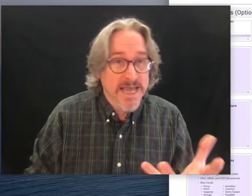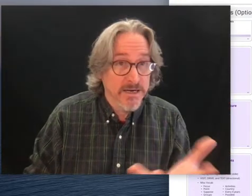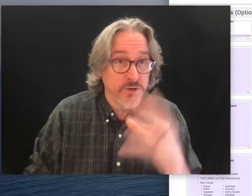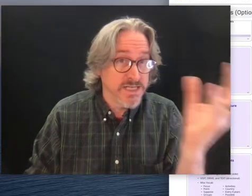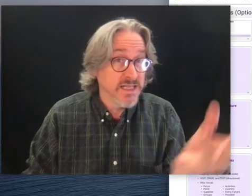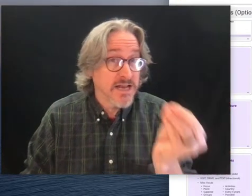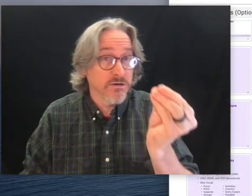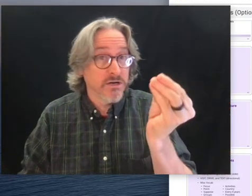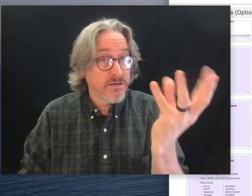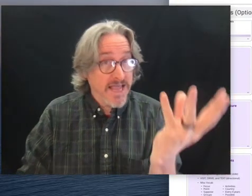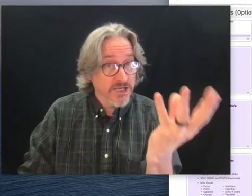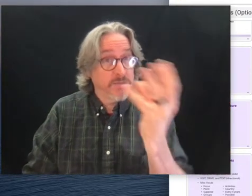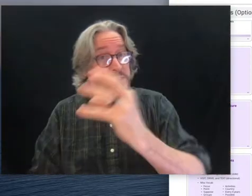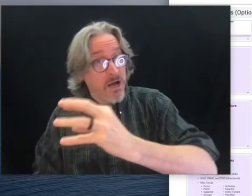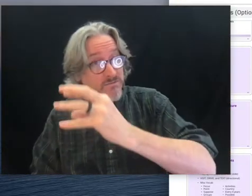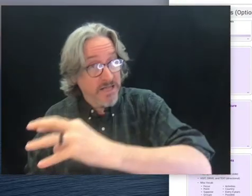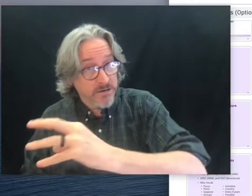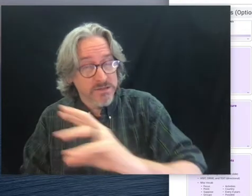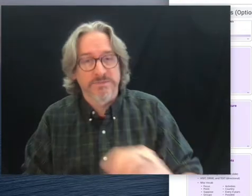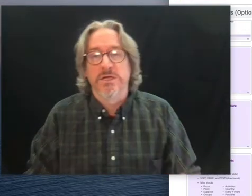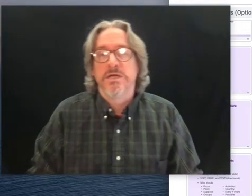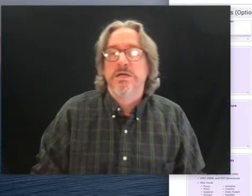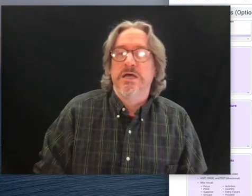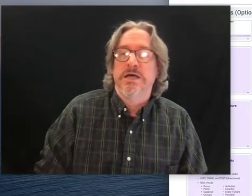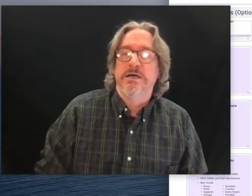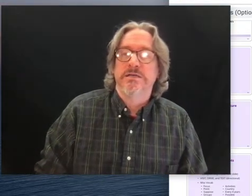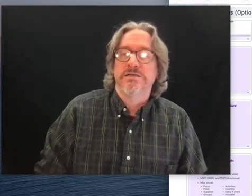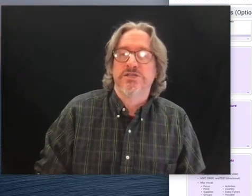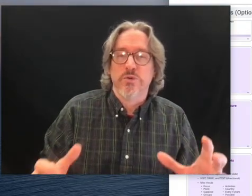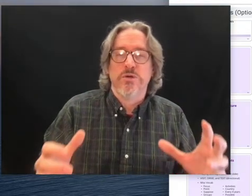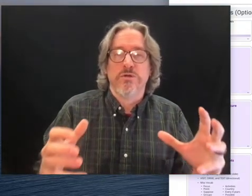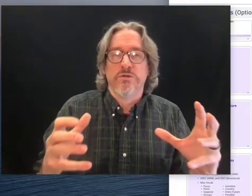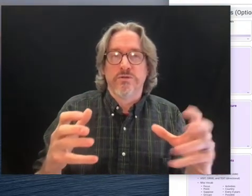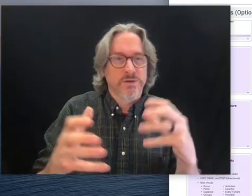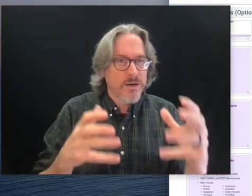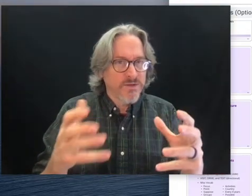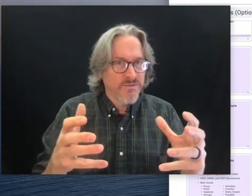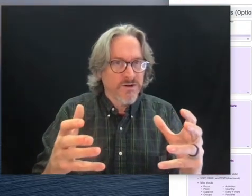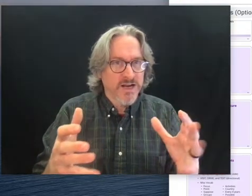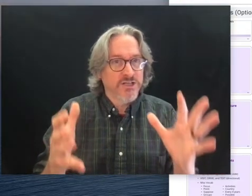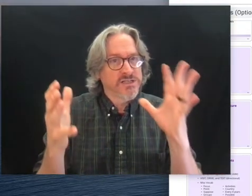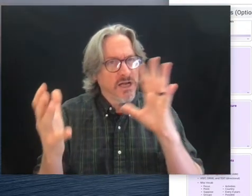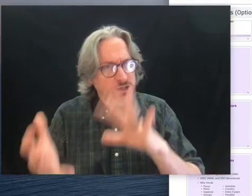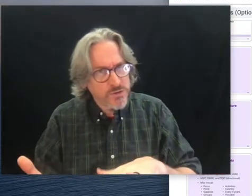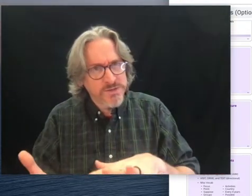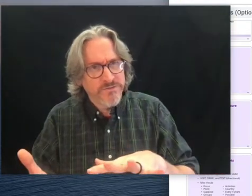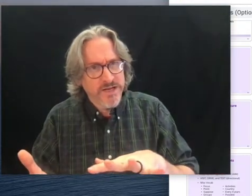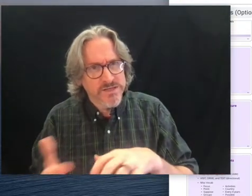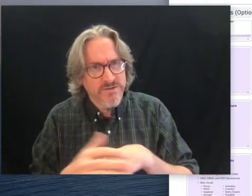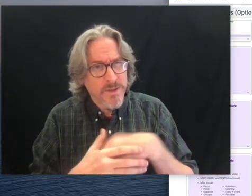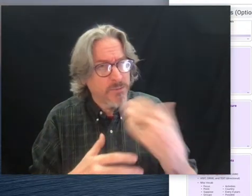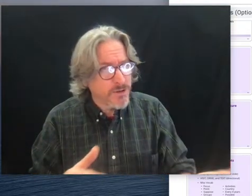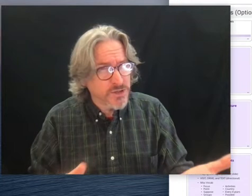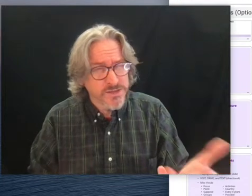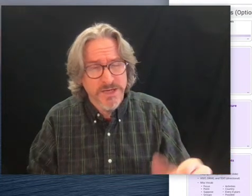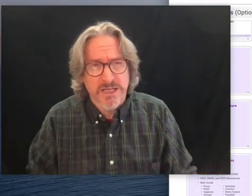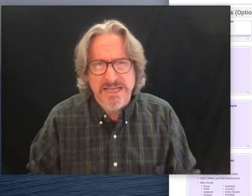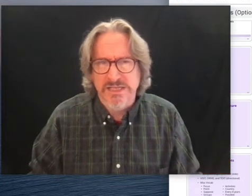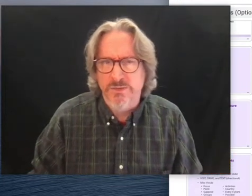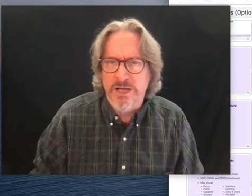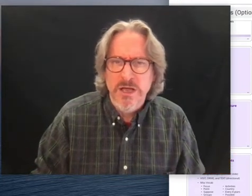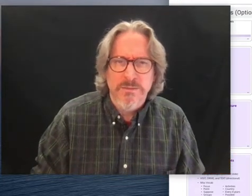using the hand shapes of the letters. So those are a couple different variations. I'll show some videos of them. I'll probably show